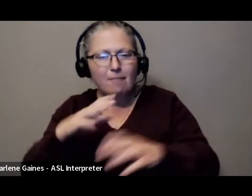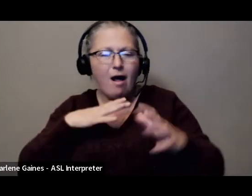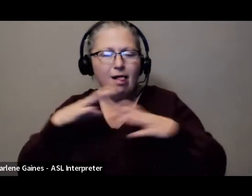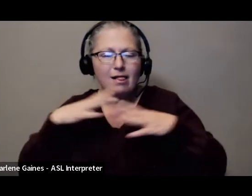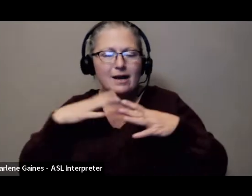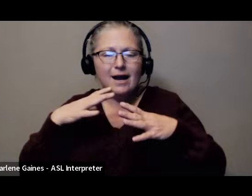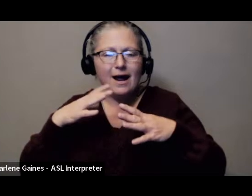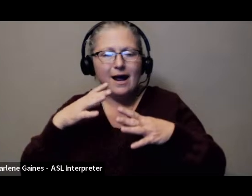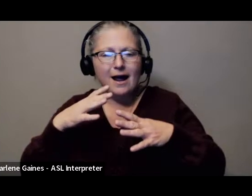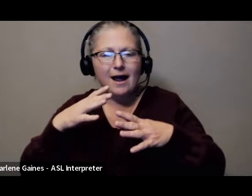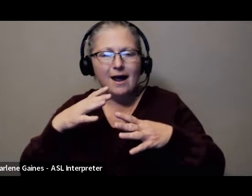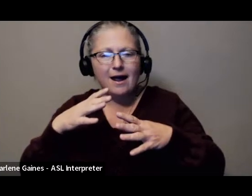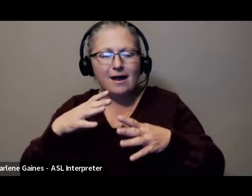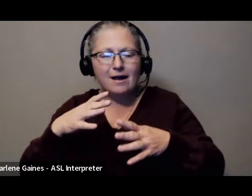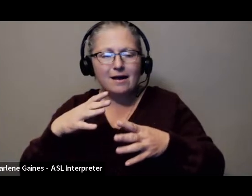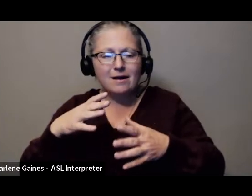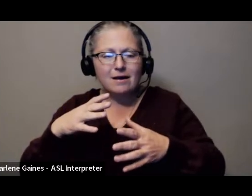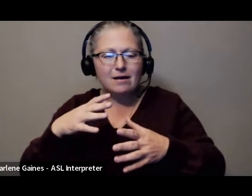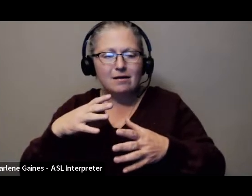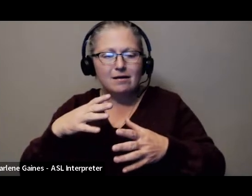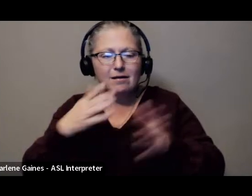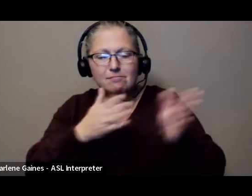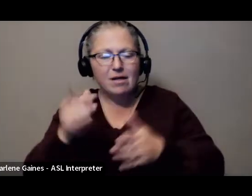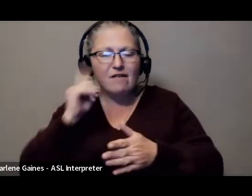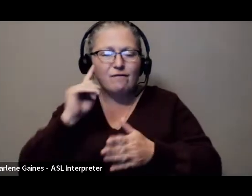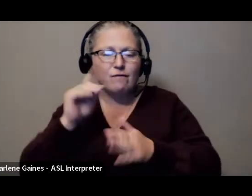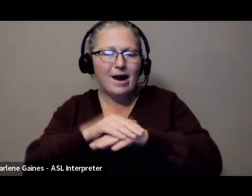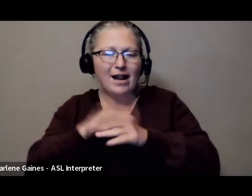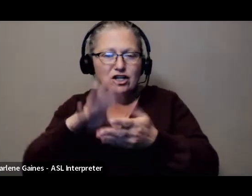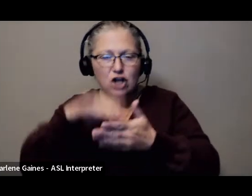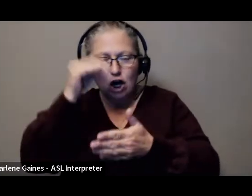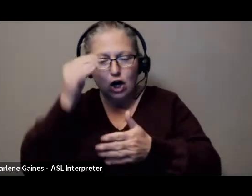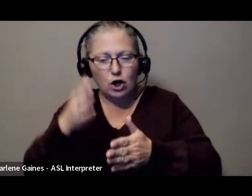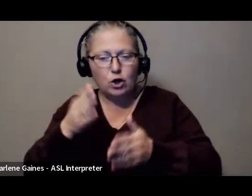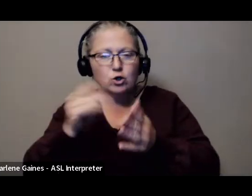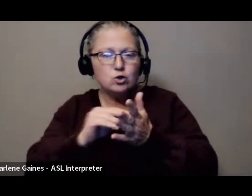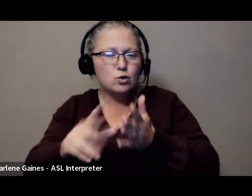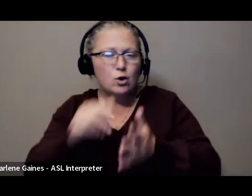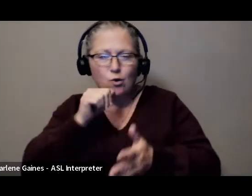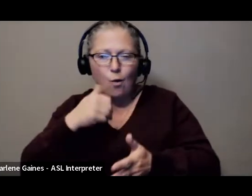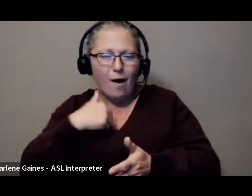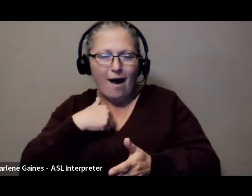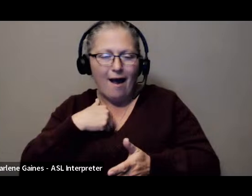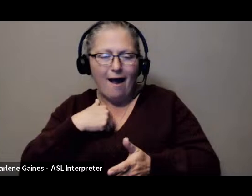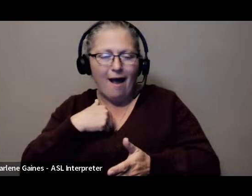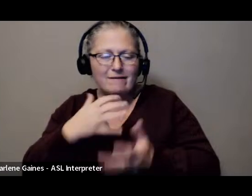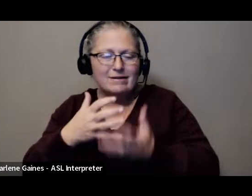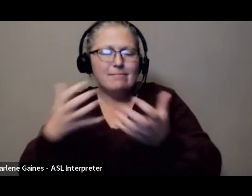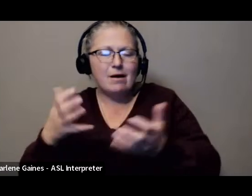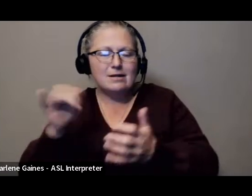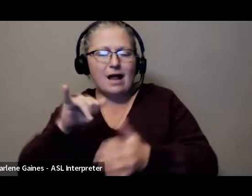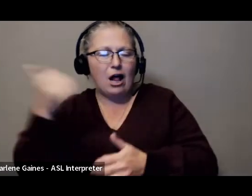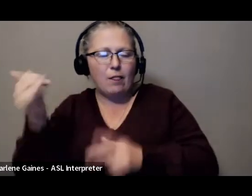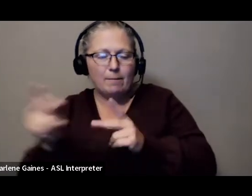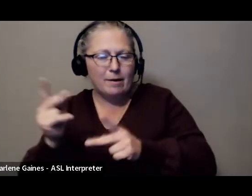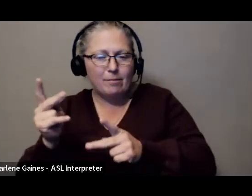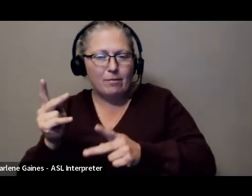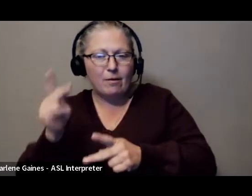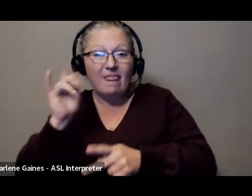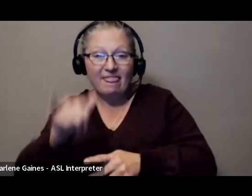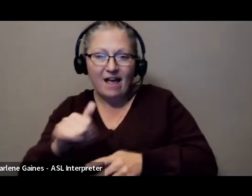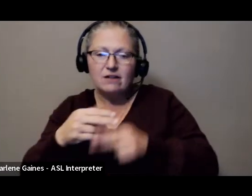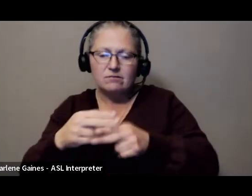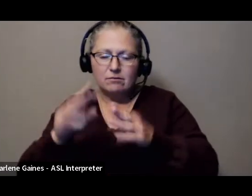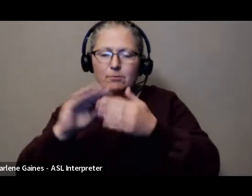for our English learner students that don't have as much as everybody else does. That is